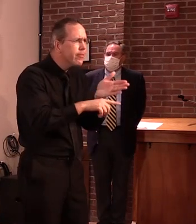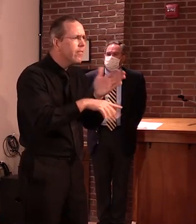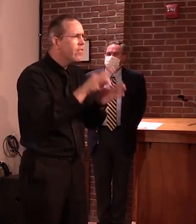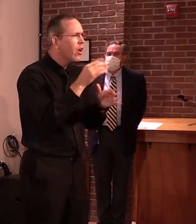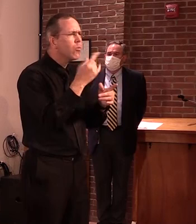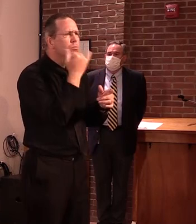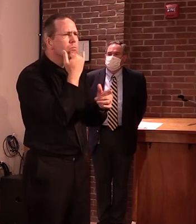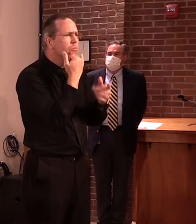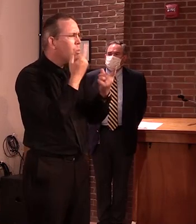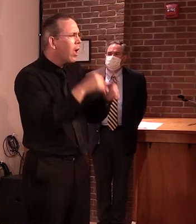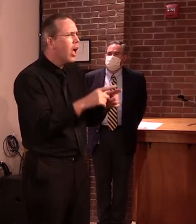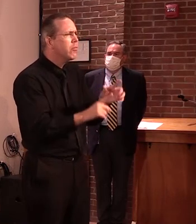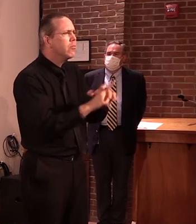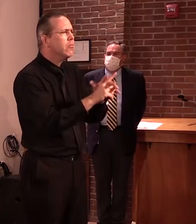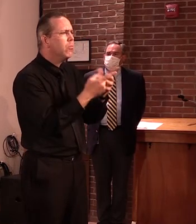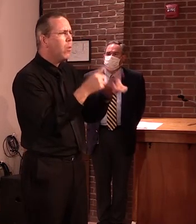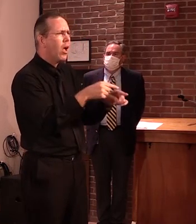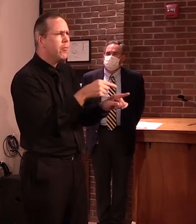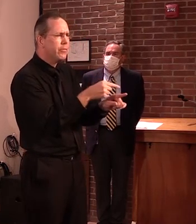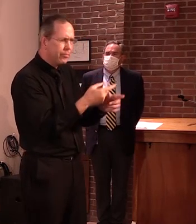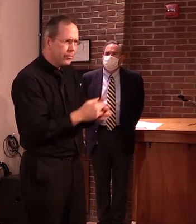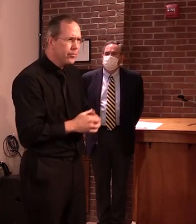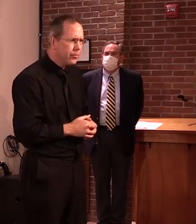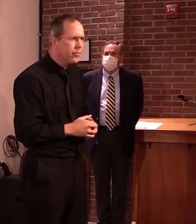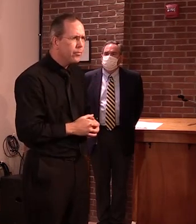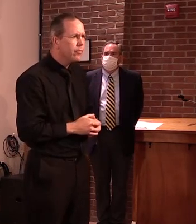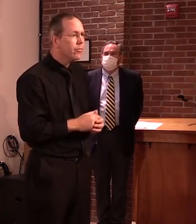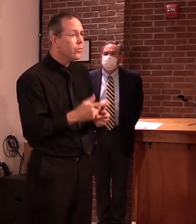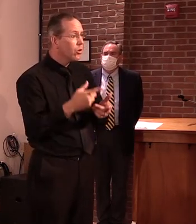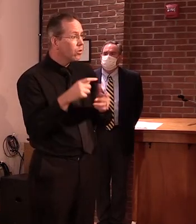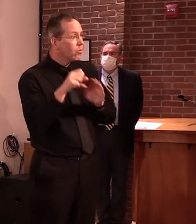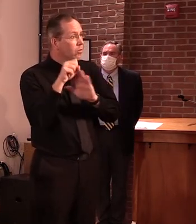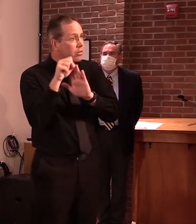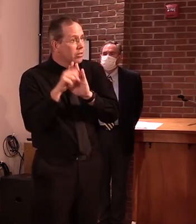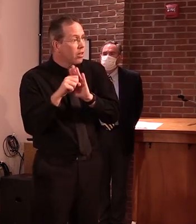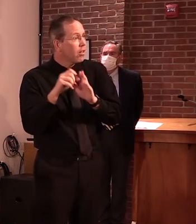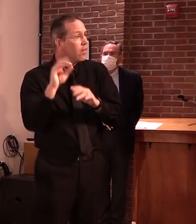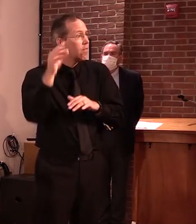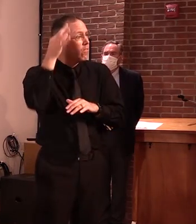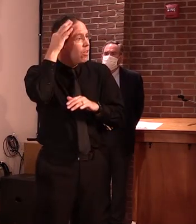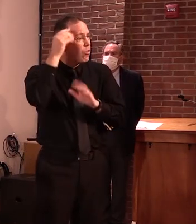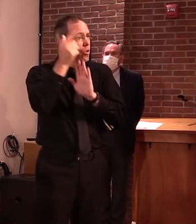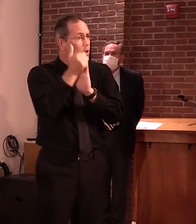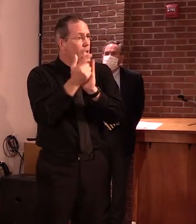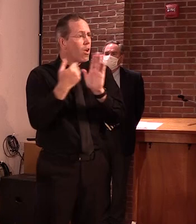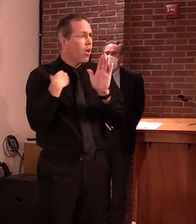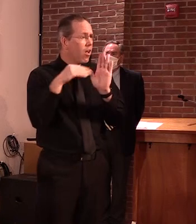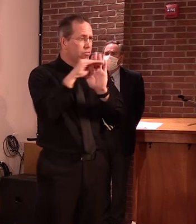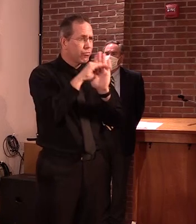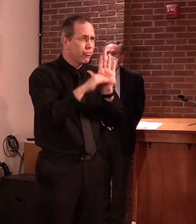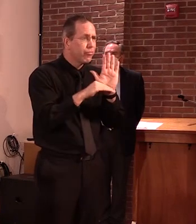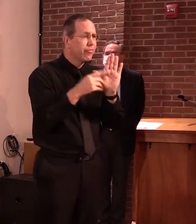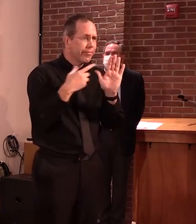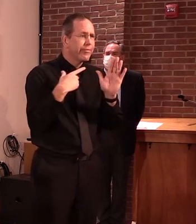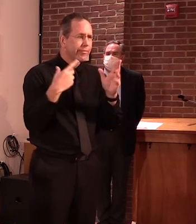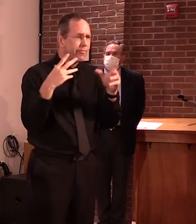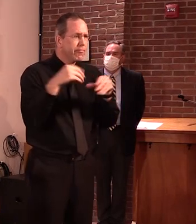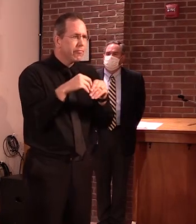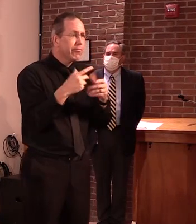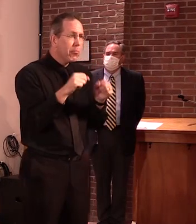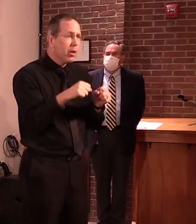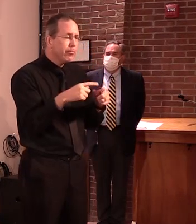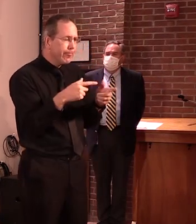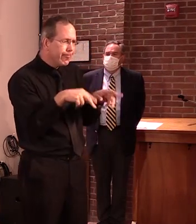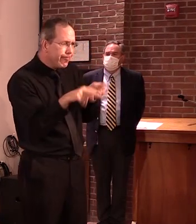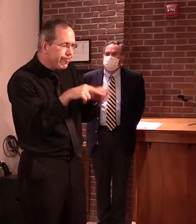by state and federal statute, the organizations that I just mentioned conducting the external and